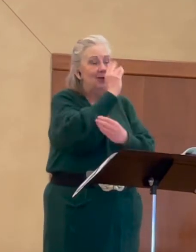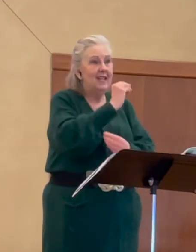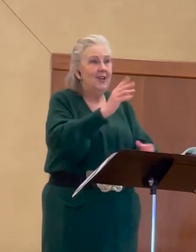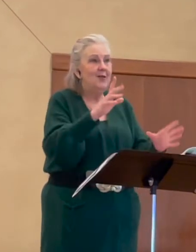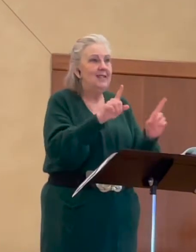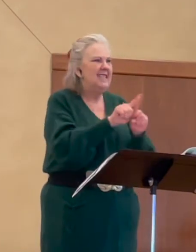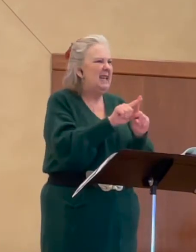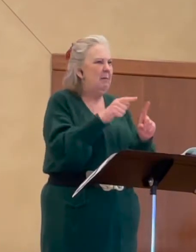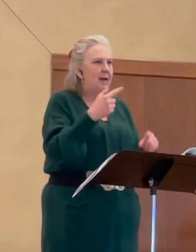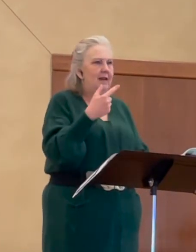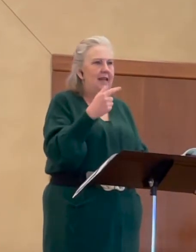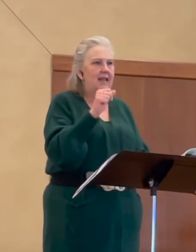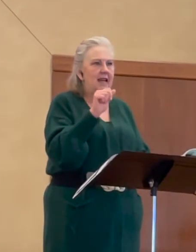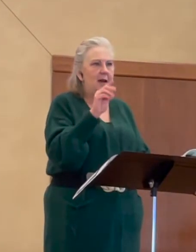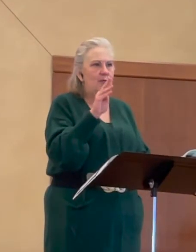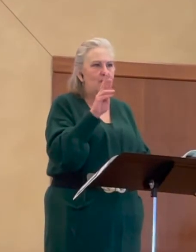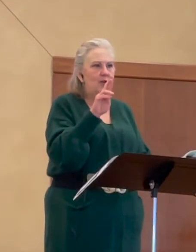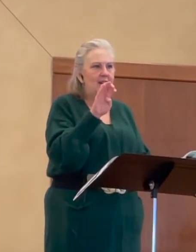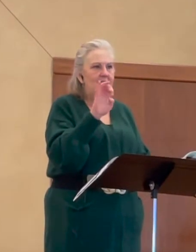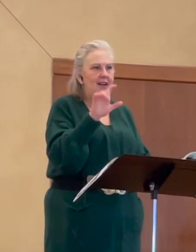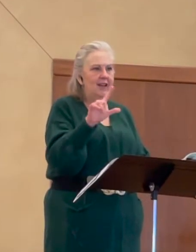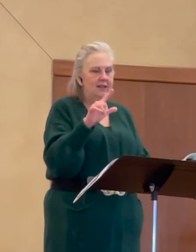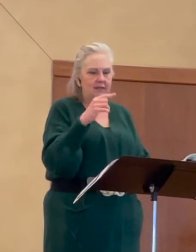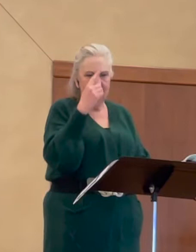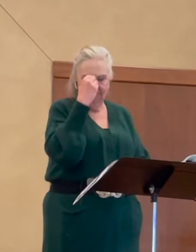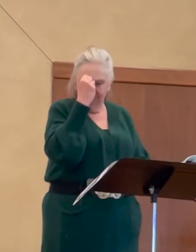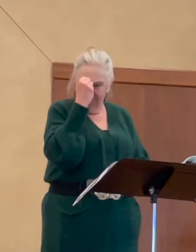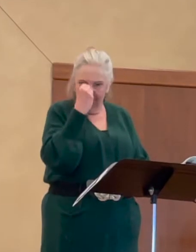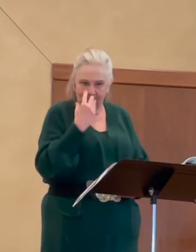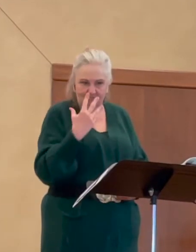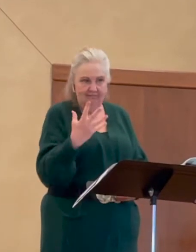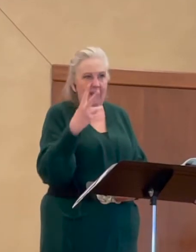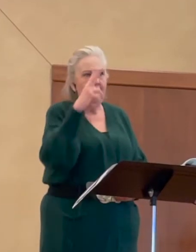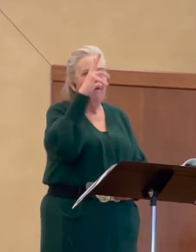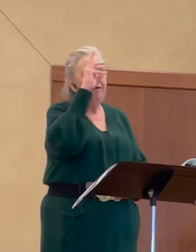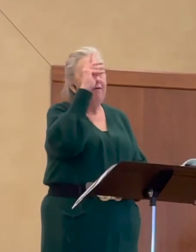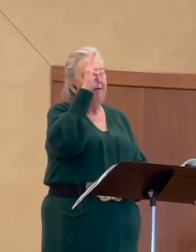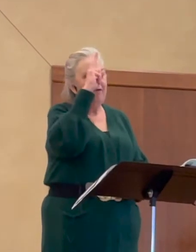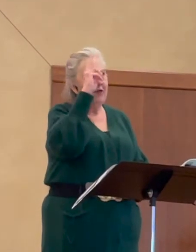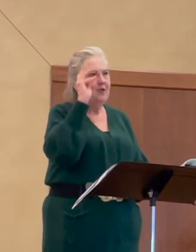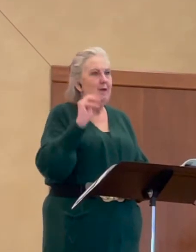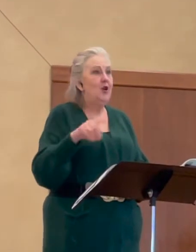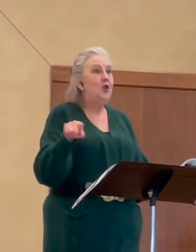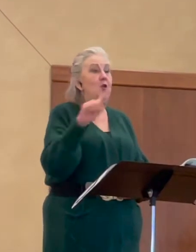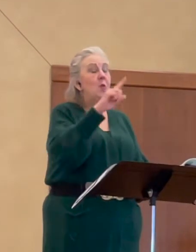this. You are highly favored. You are God's favorites,